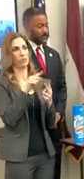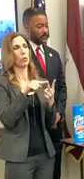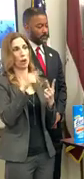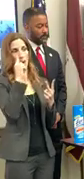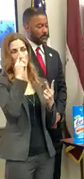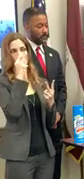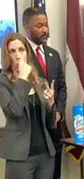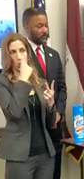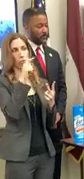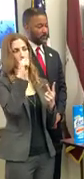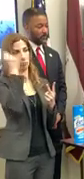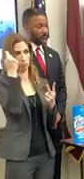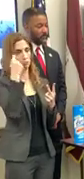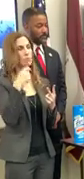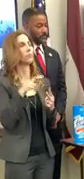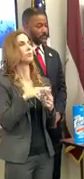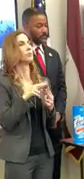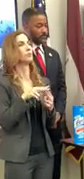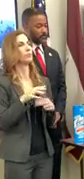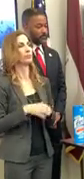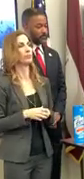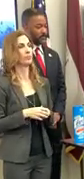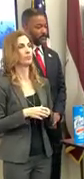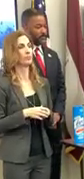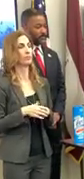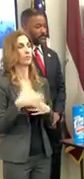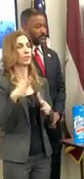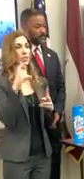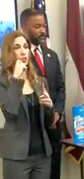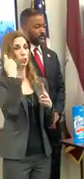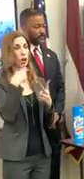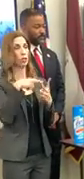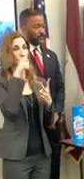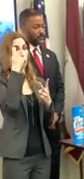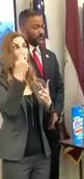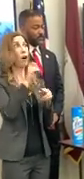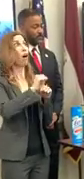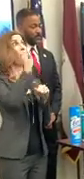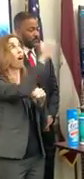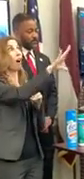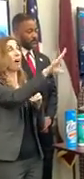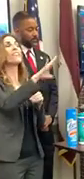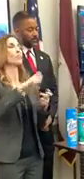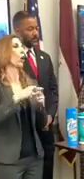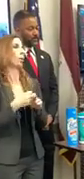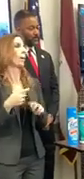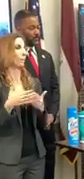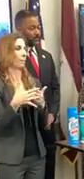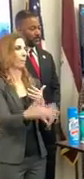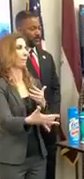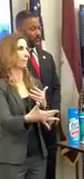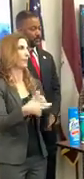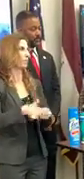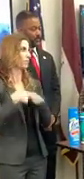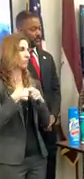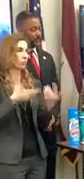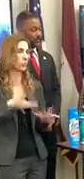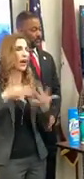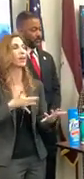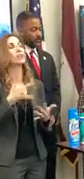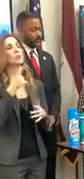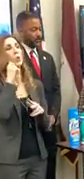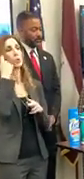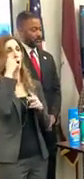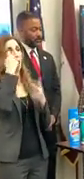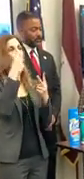nose. And then from there is where the holdup is. That's not really the issue. So the swabs do have to